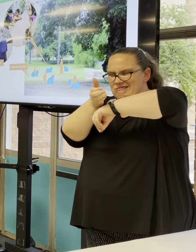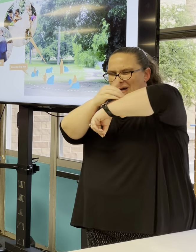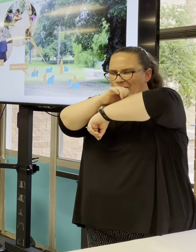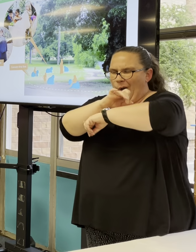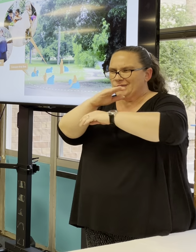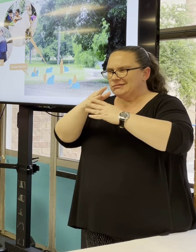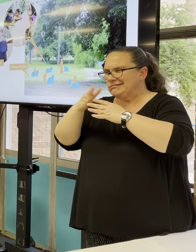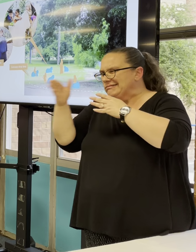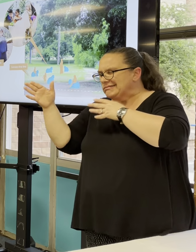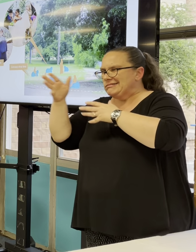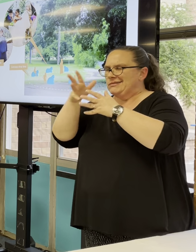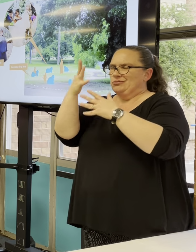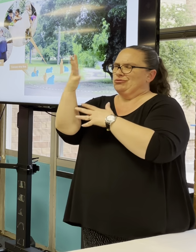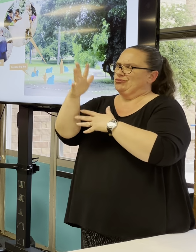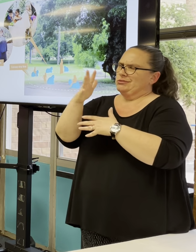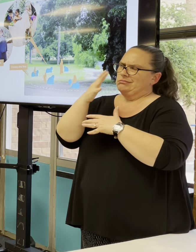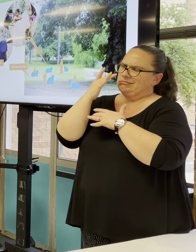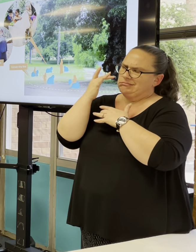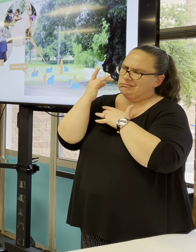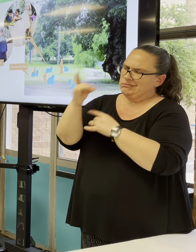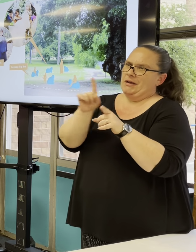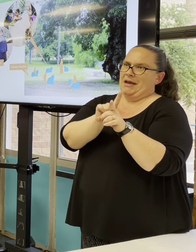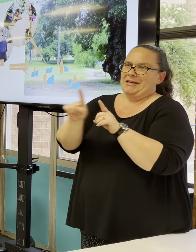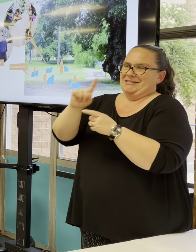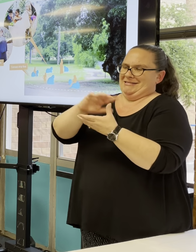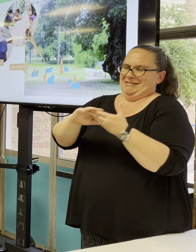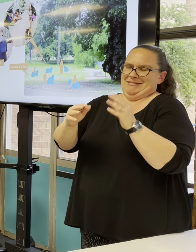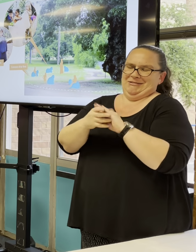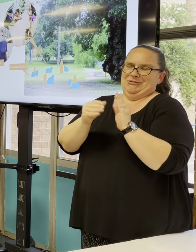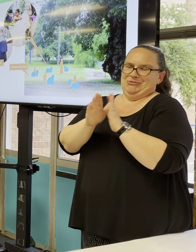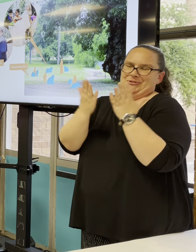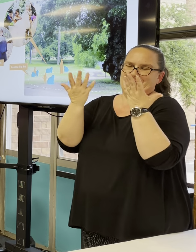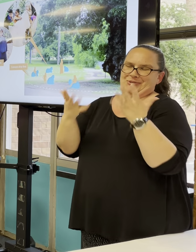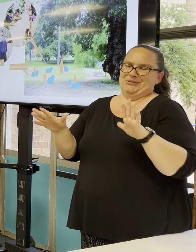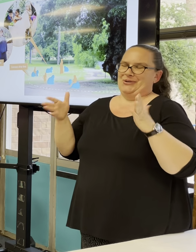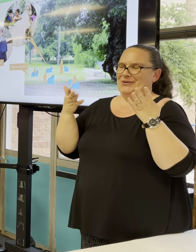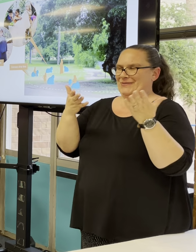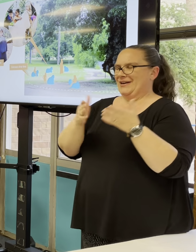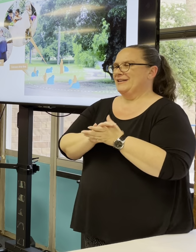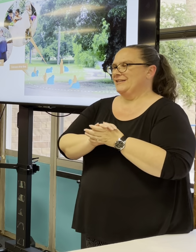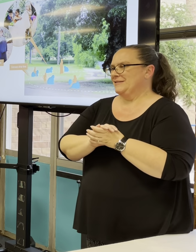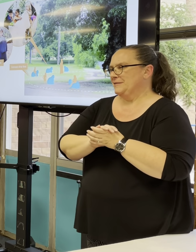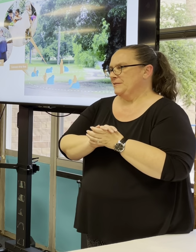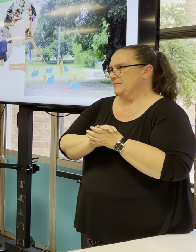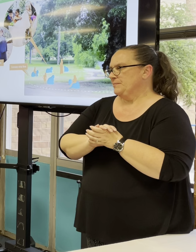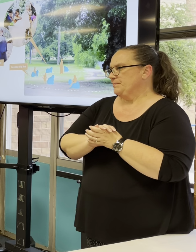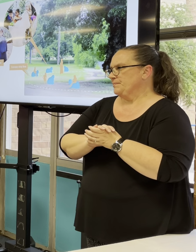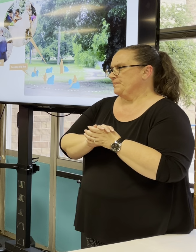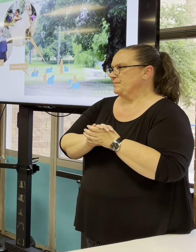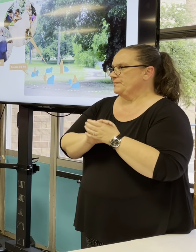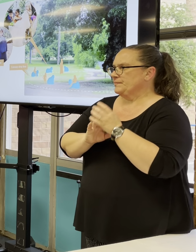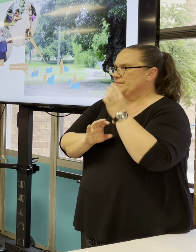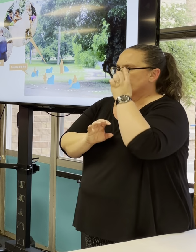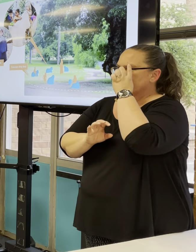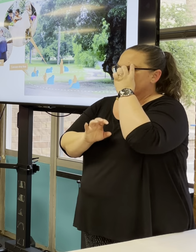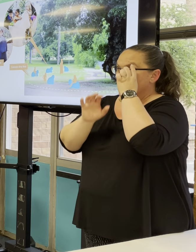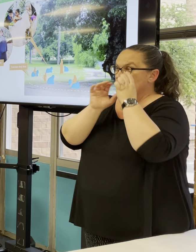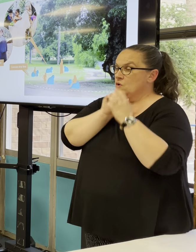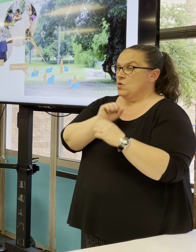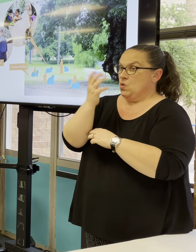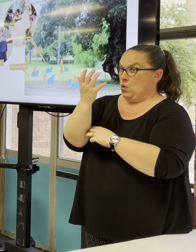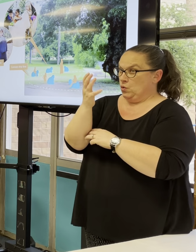and that is just kind of like a fantasy storybook already. So now the thing about old trees in this city is you have